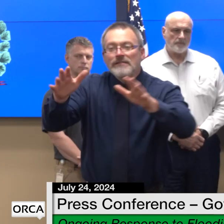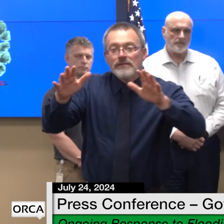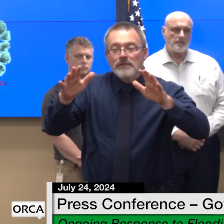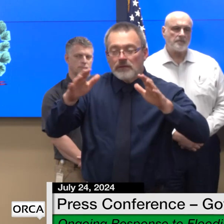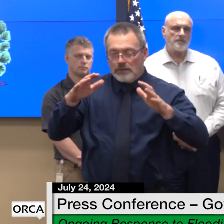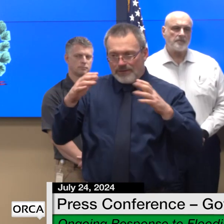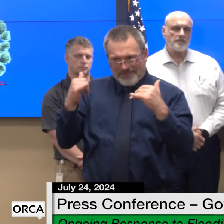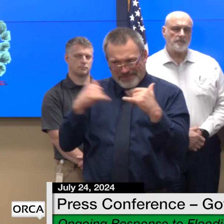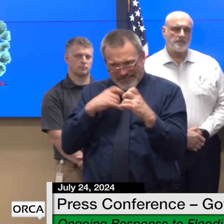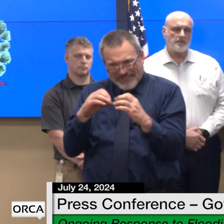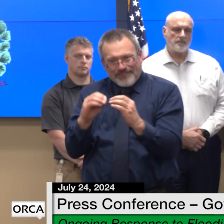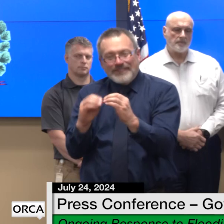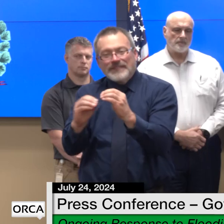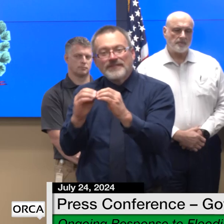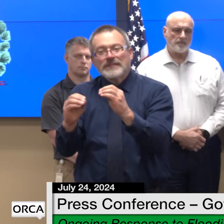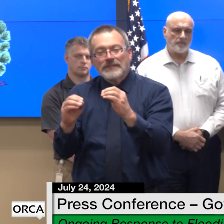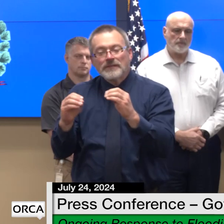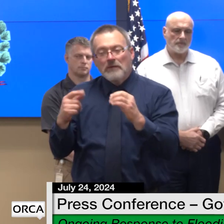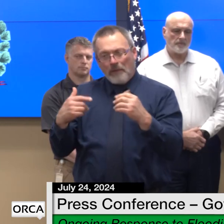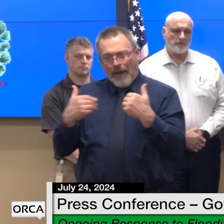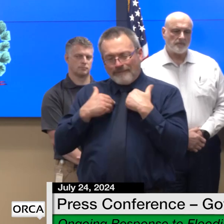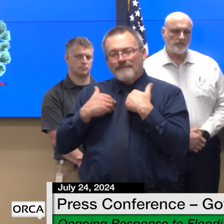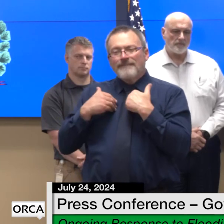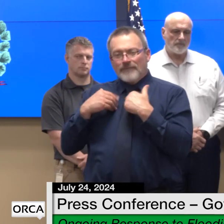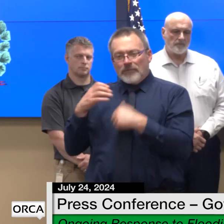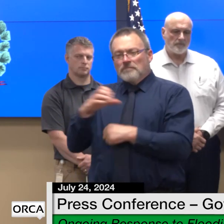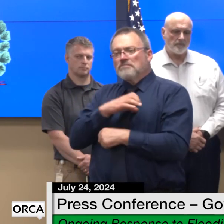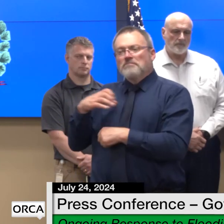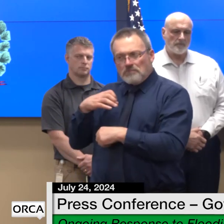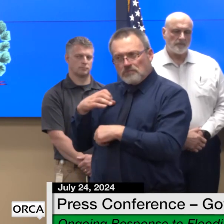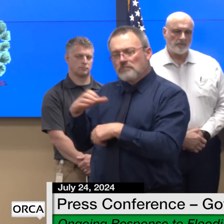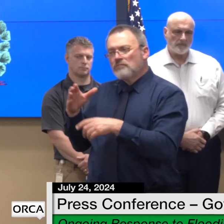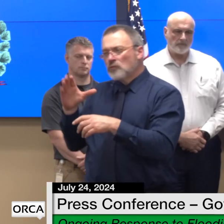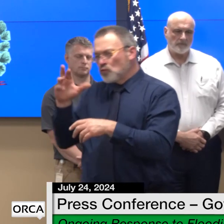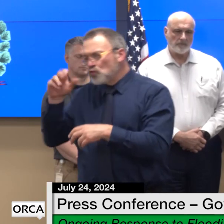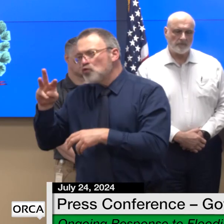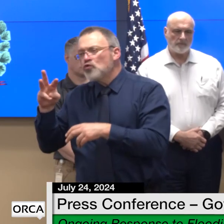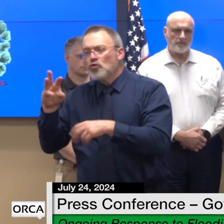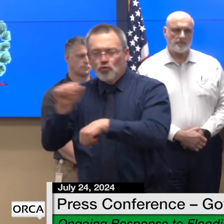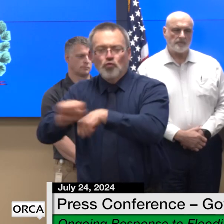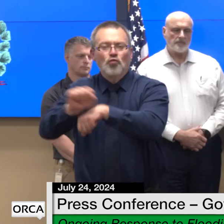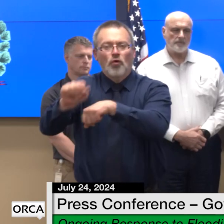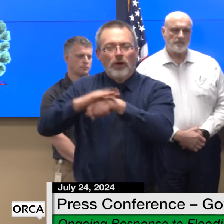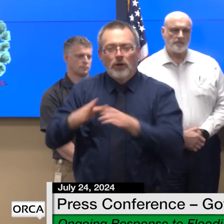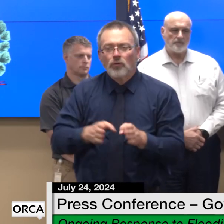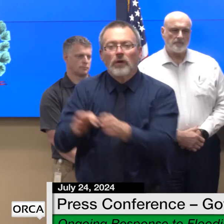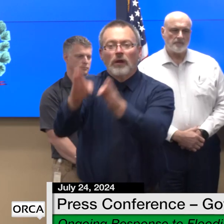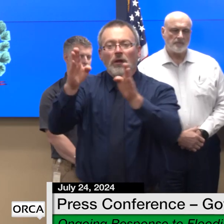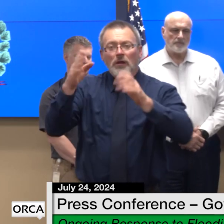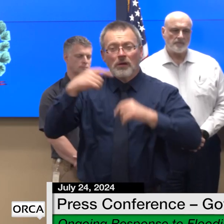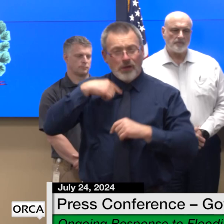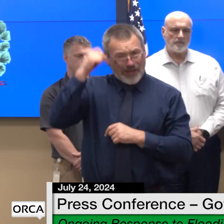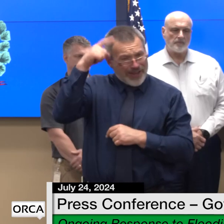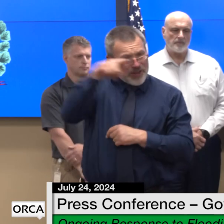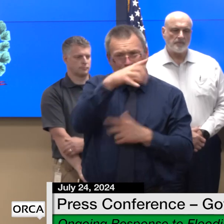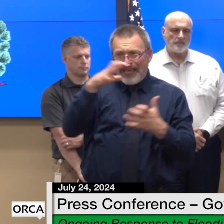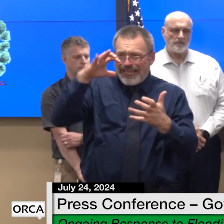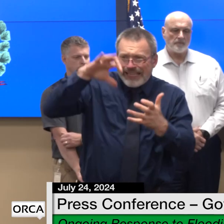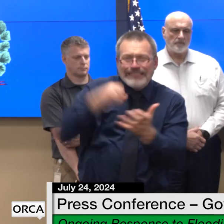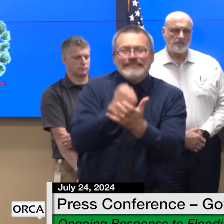recreation staff and other trail stewards. We understand the desire to enjoy Vermont's natural